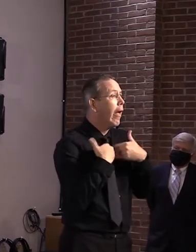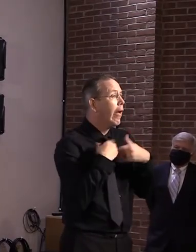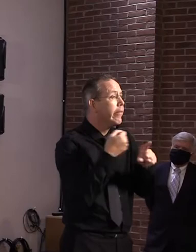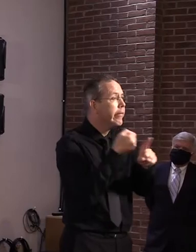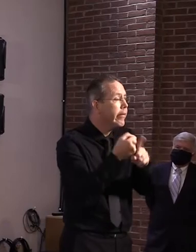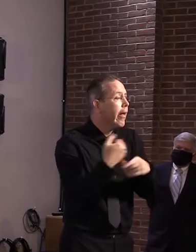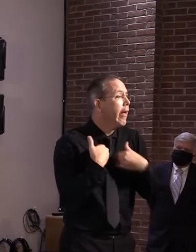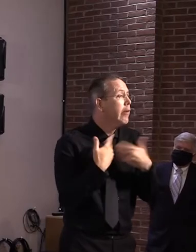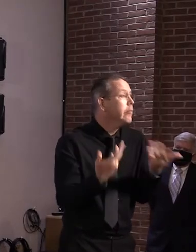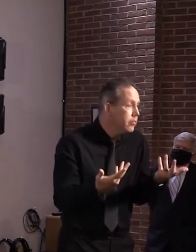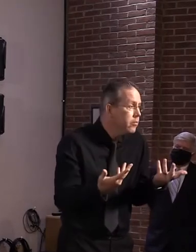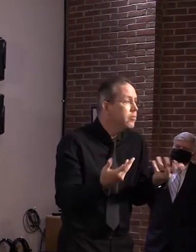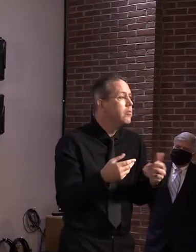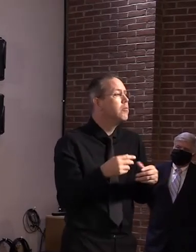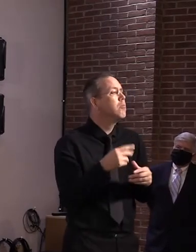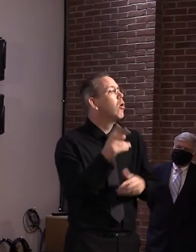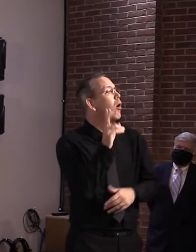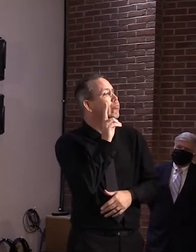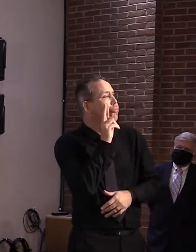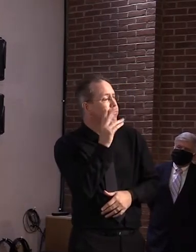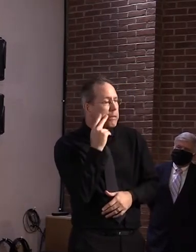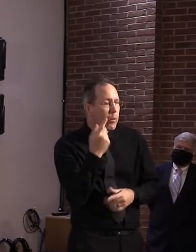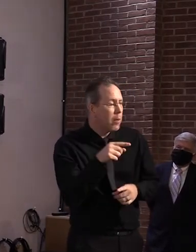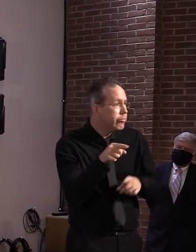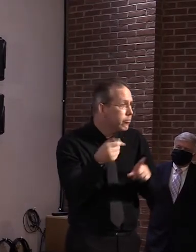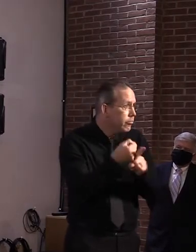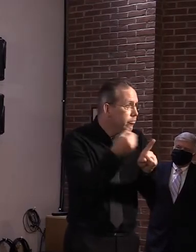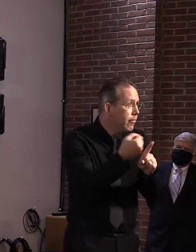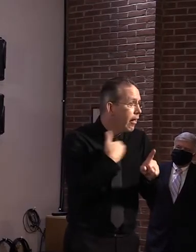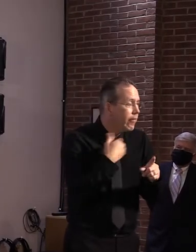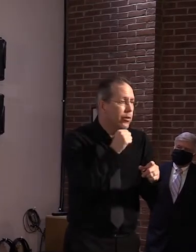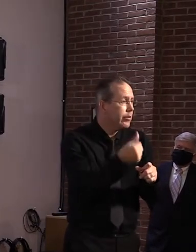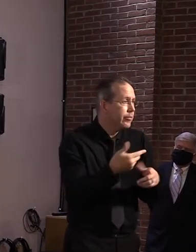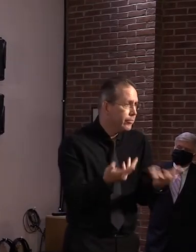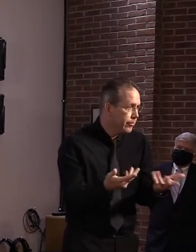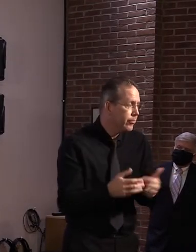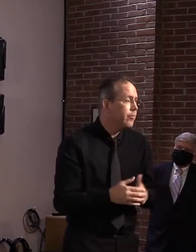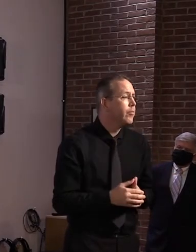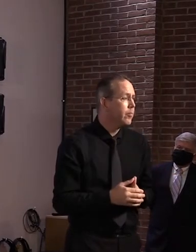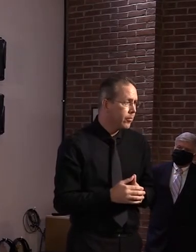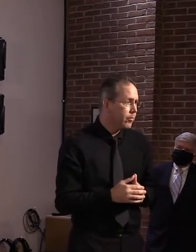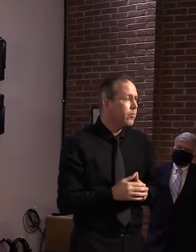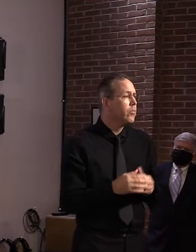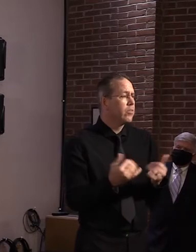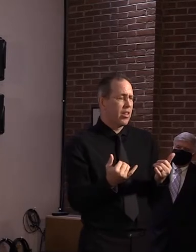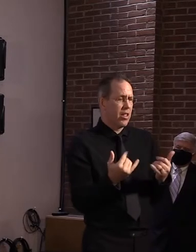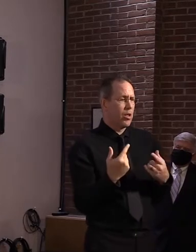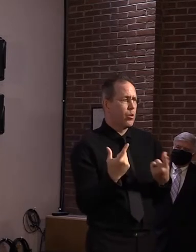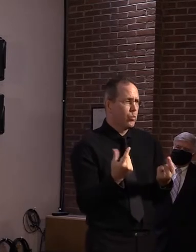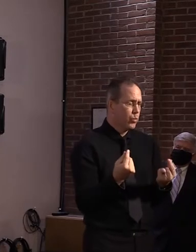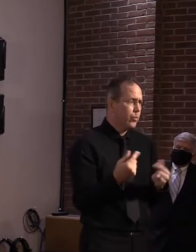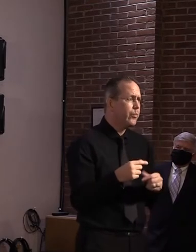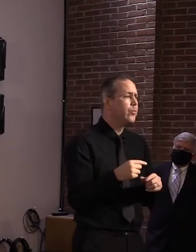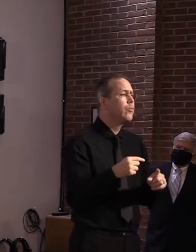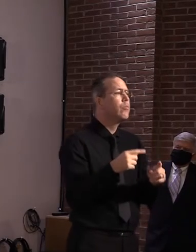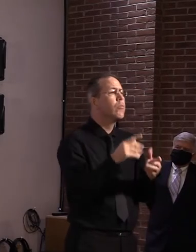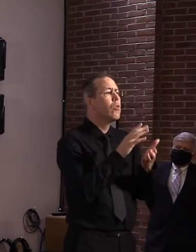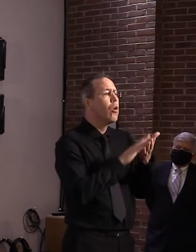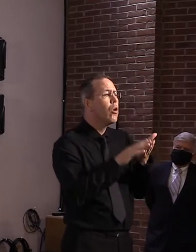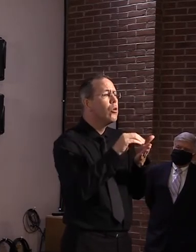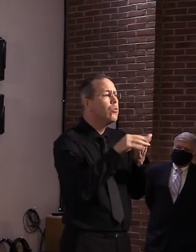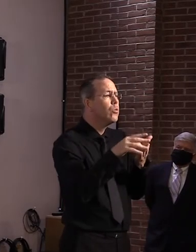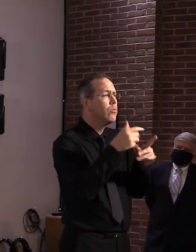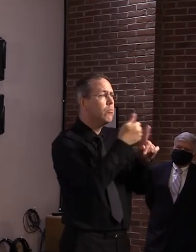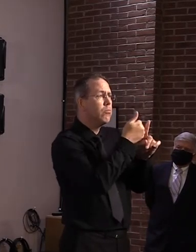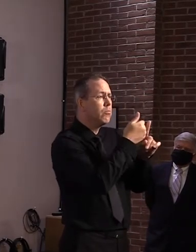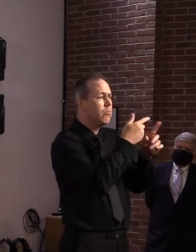out. The colleges are all engaged right now in the process of trying to set